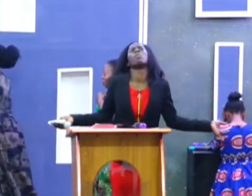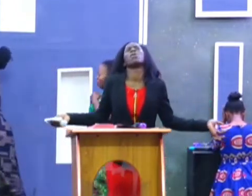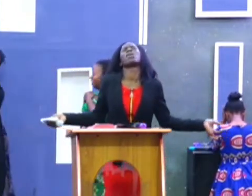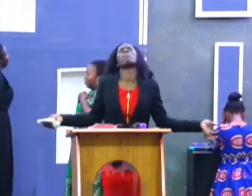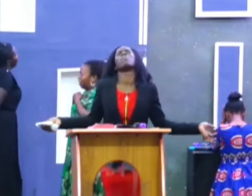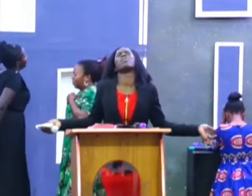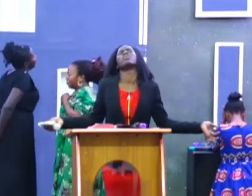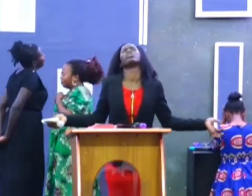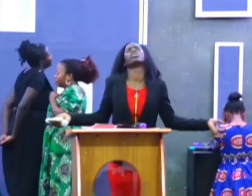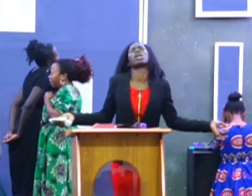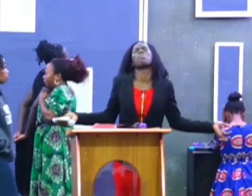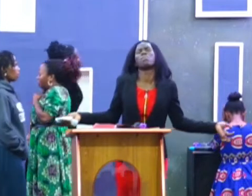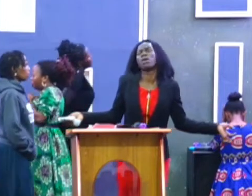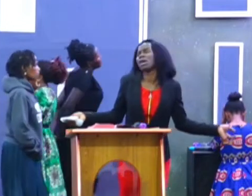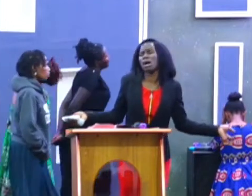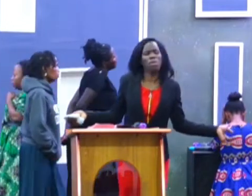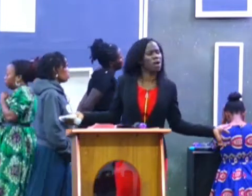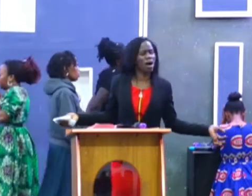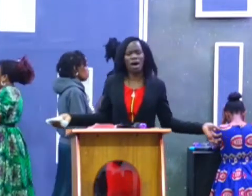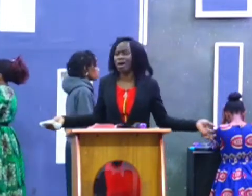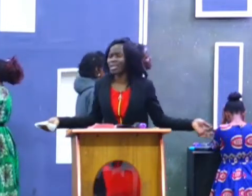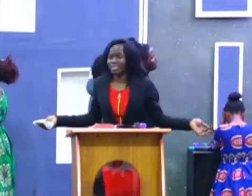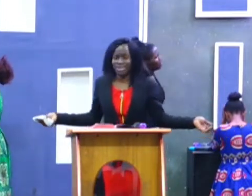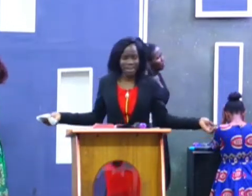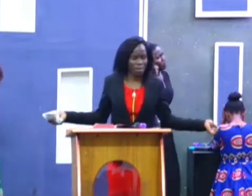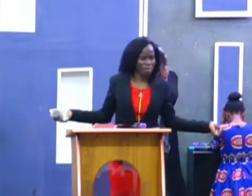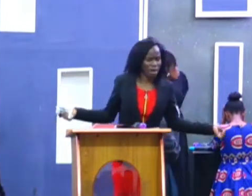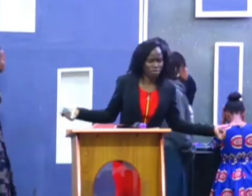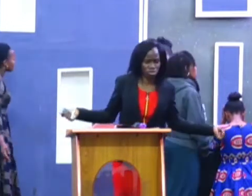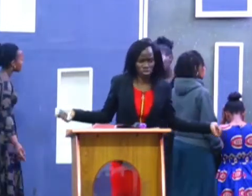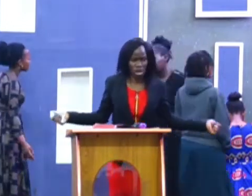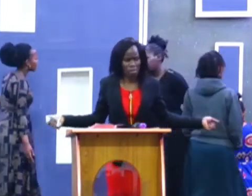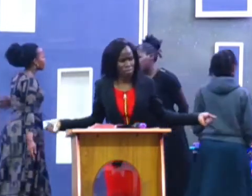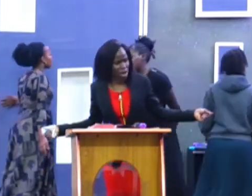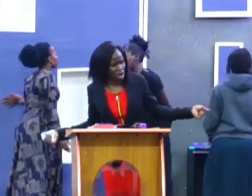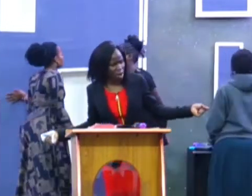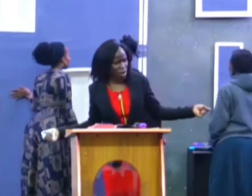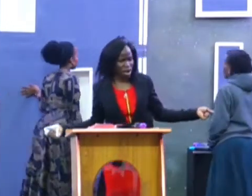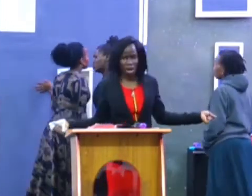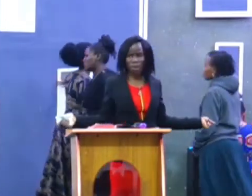twambadde omubereberye wa Katonda, nga twambadde ekiberebere kya Katonda.